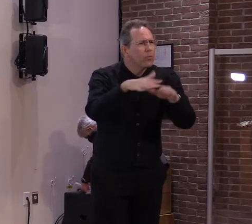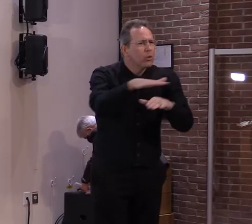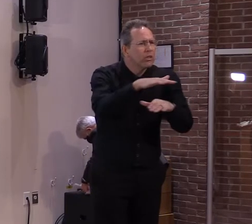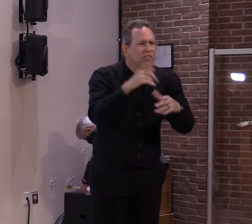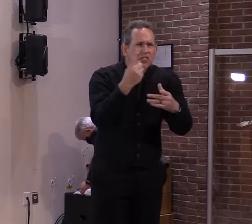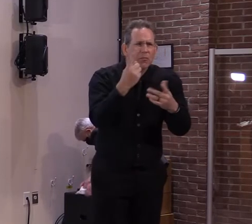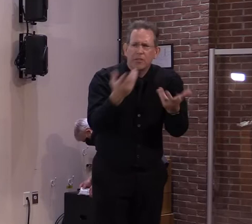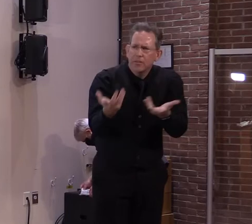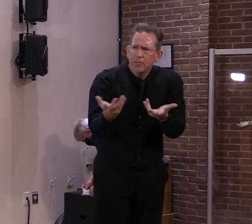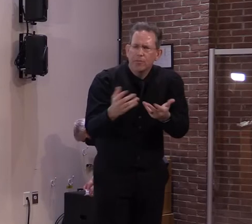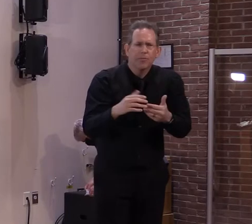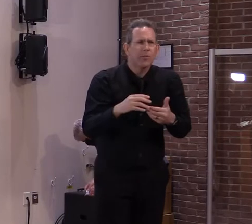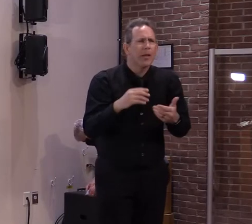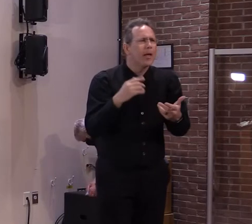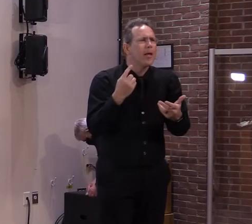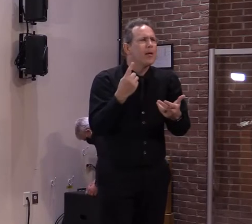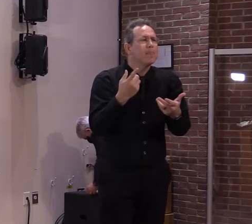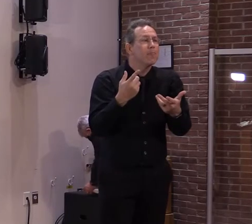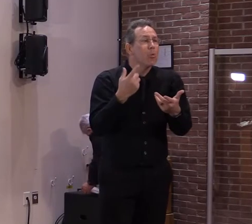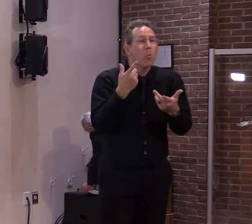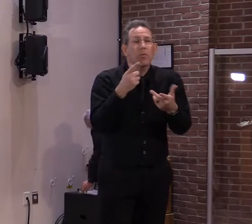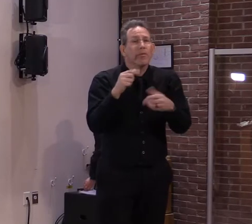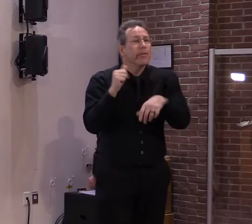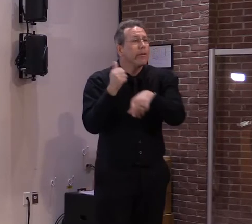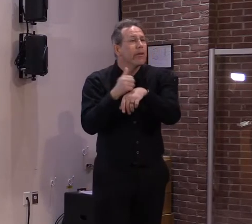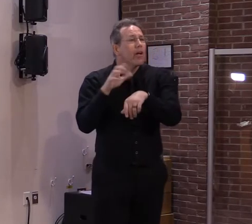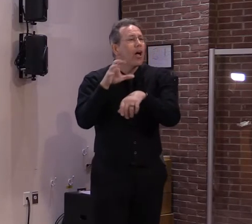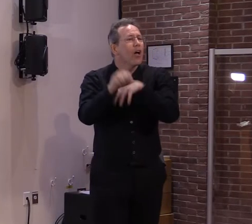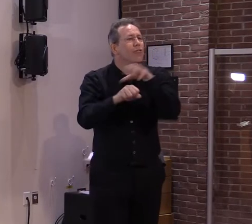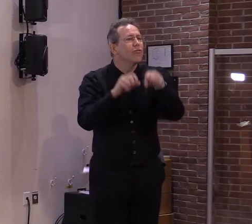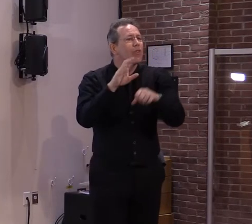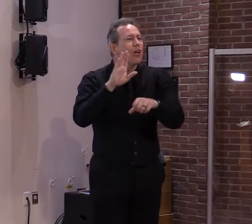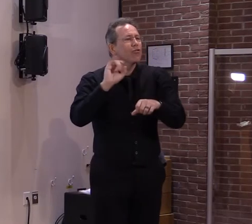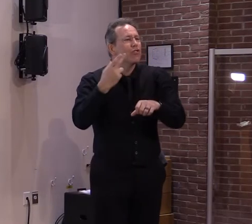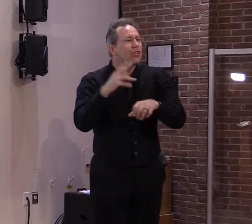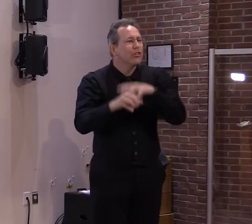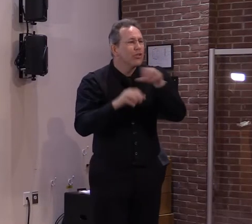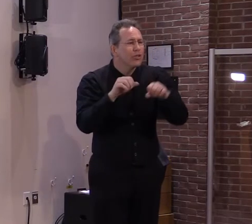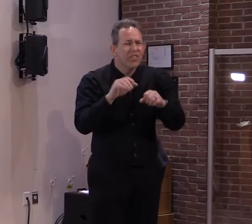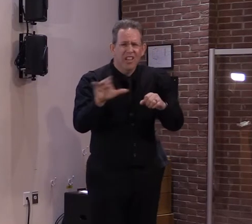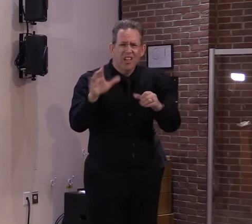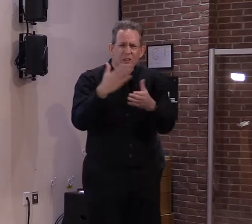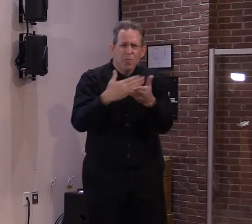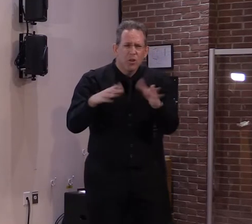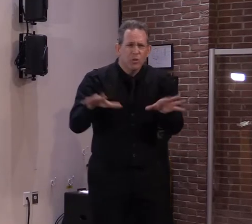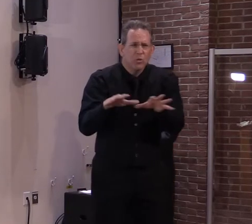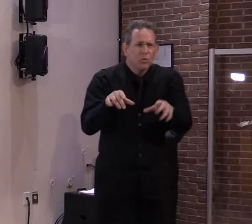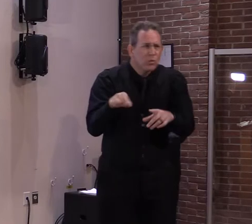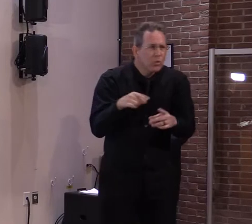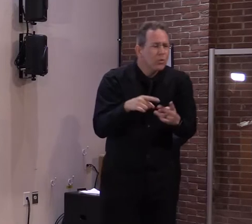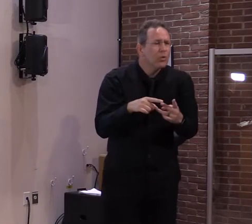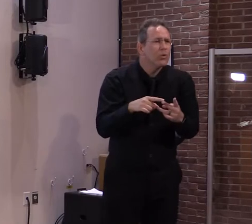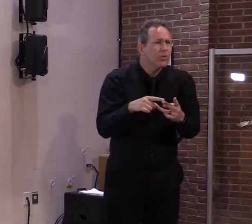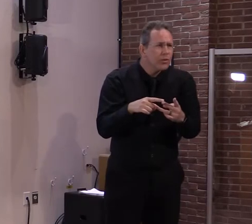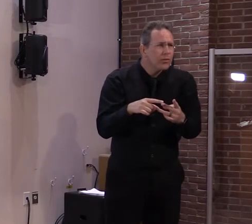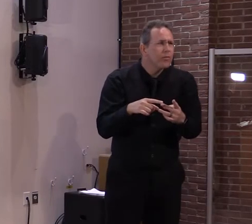outreach part of the government of Vermont's ongoing attempt to